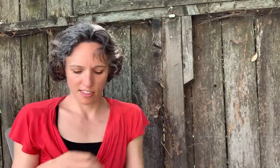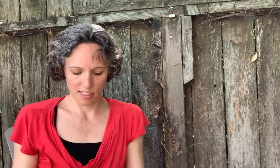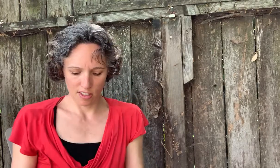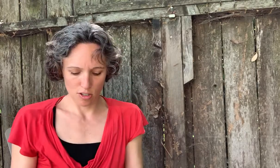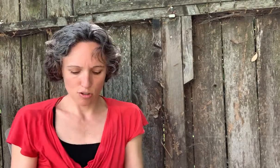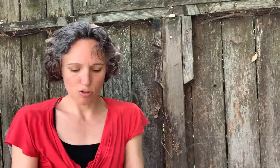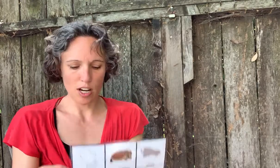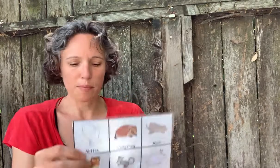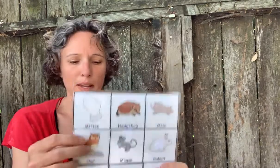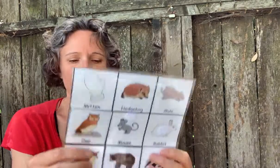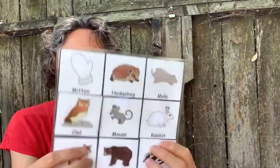You try bear.